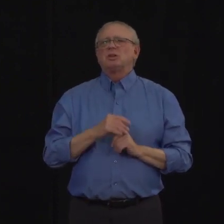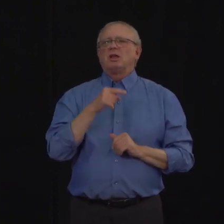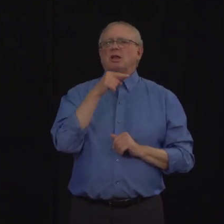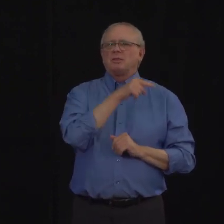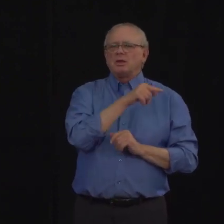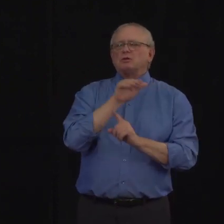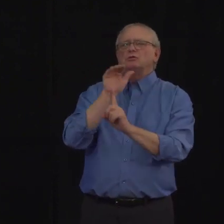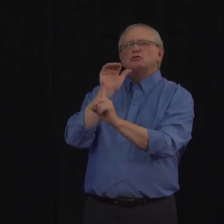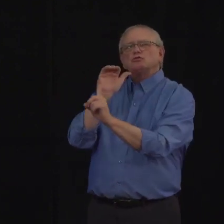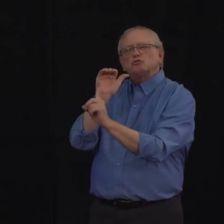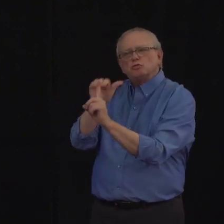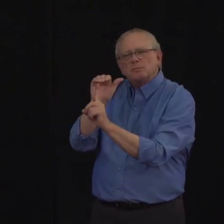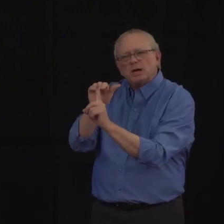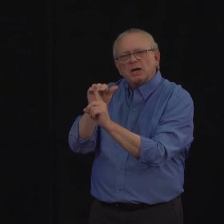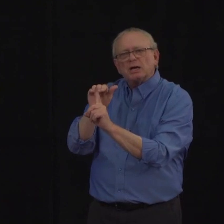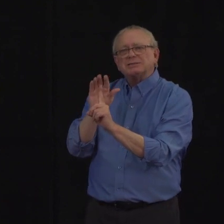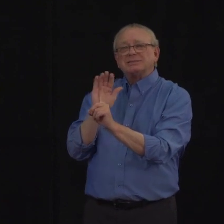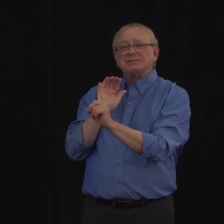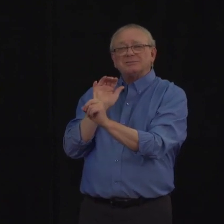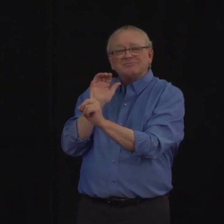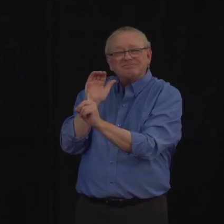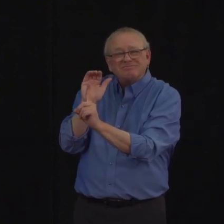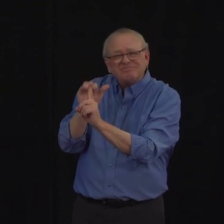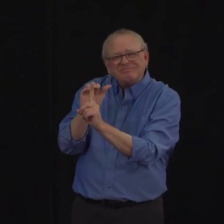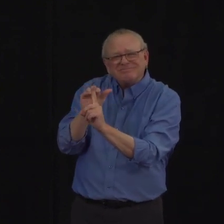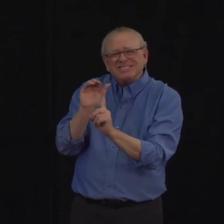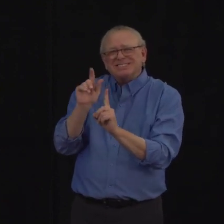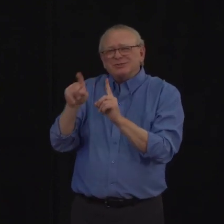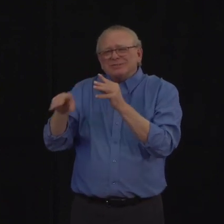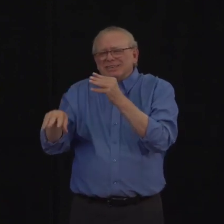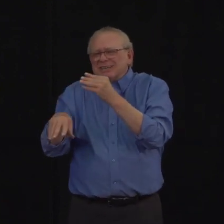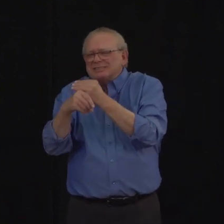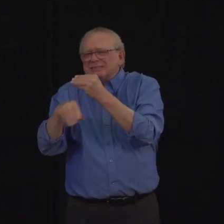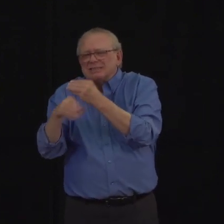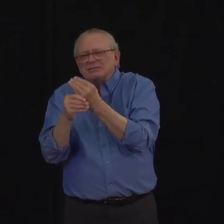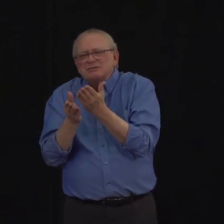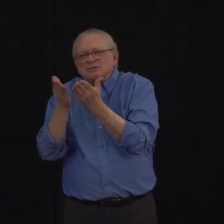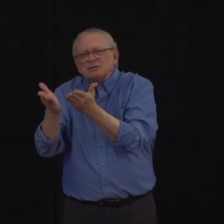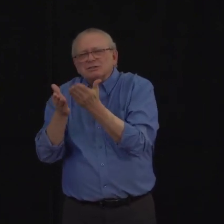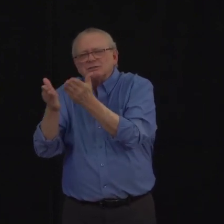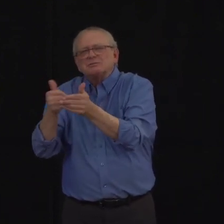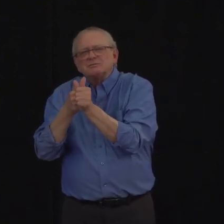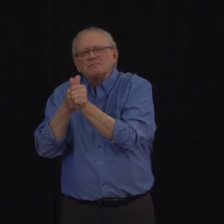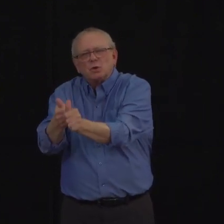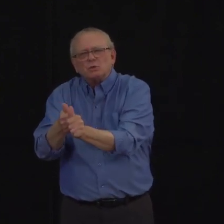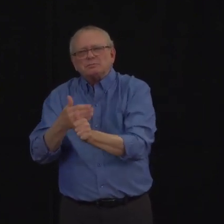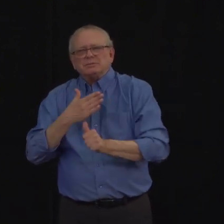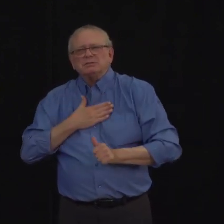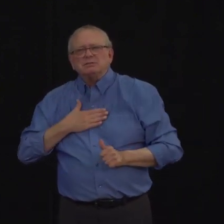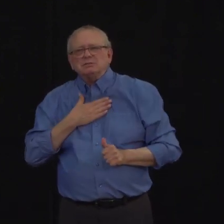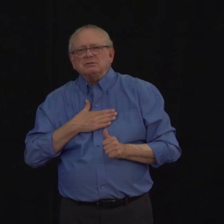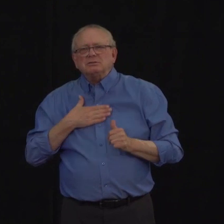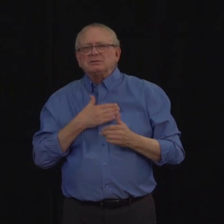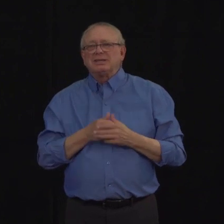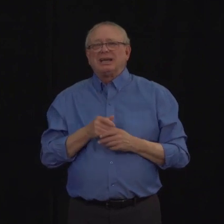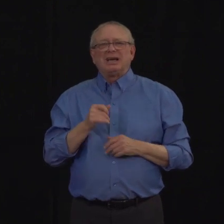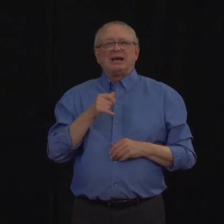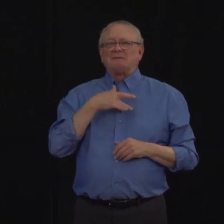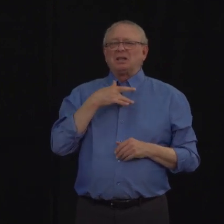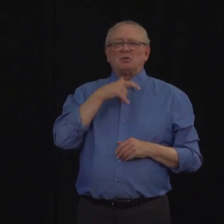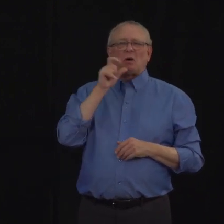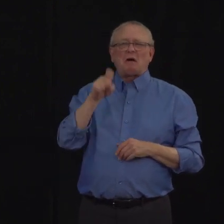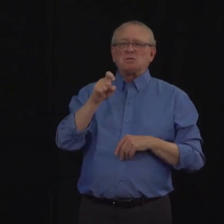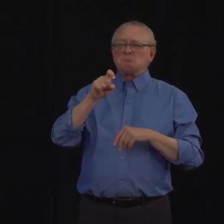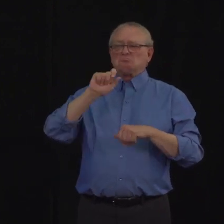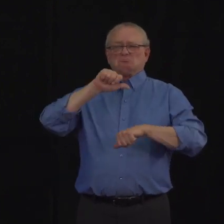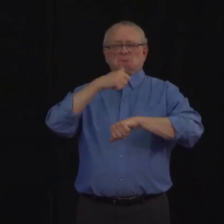to voluntarily comply with those reminders. And so it's not necessary to go to enforcement with